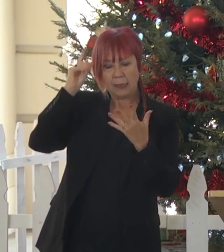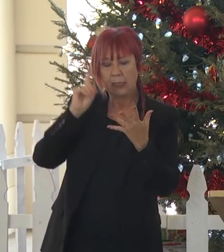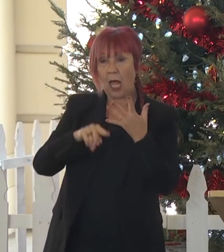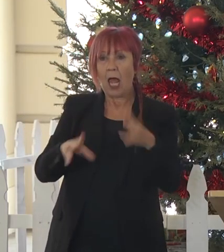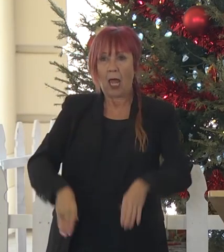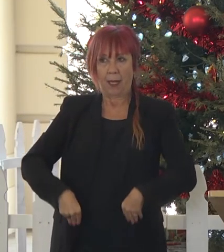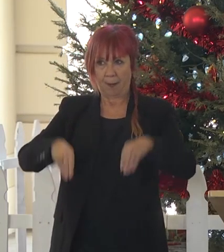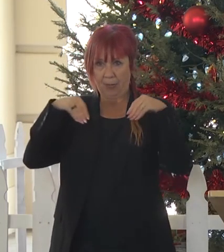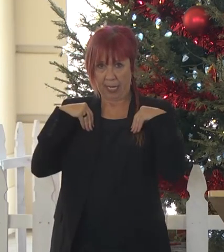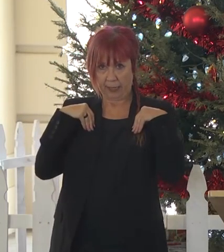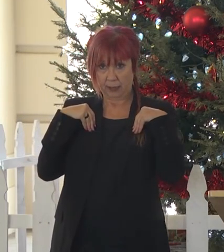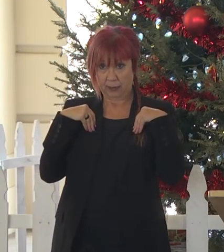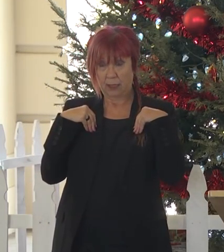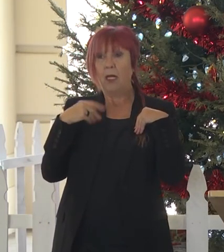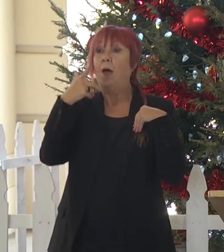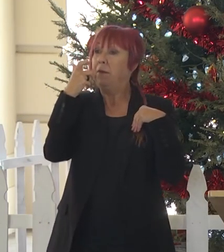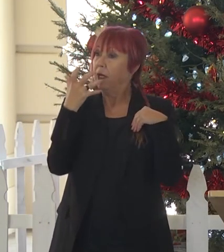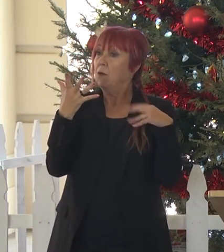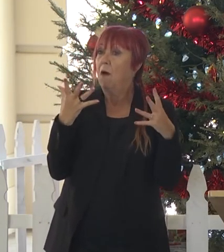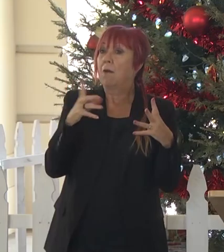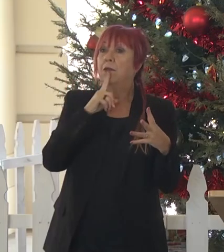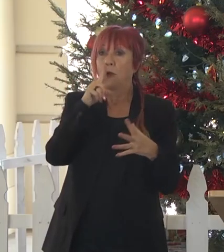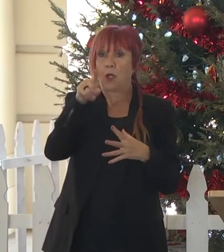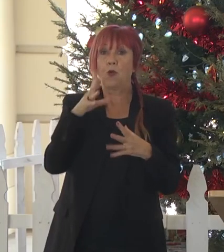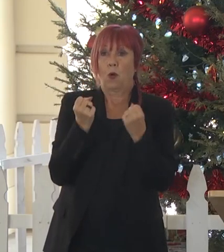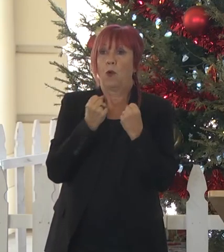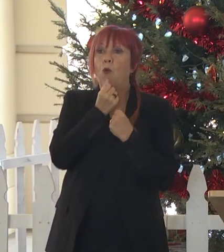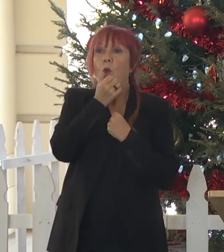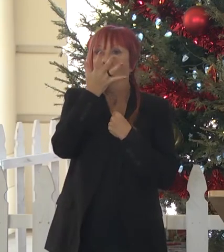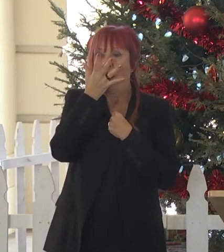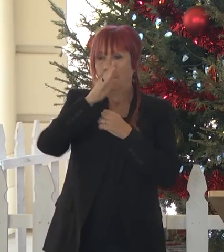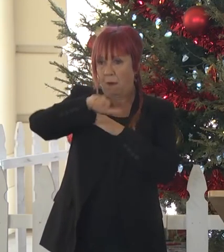to make sure that you're going to keep warm throughout the night.